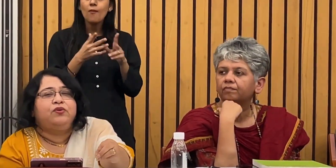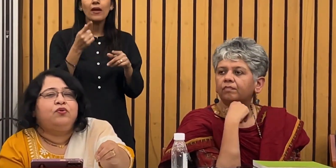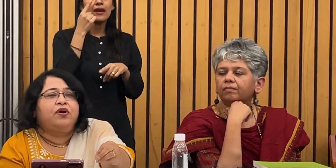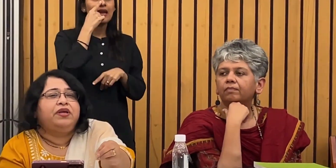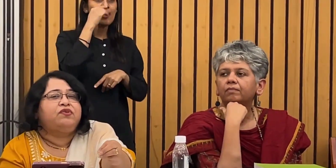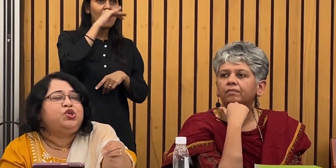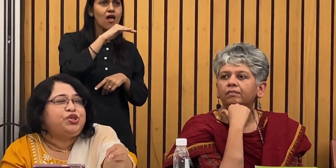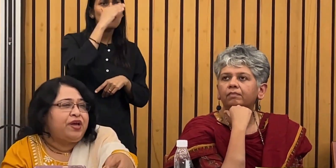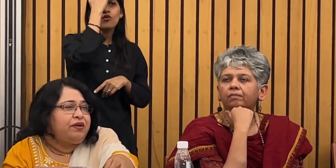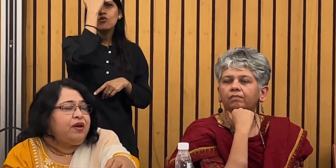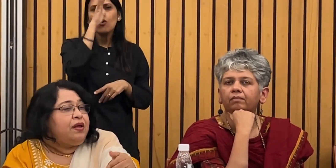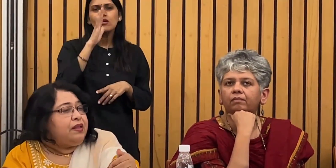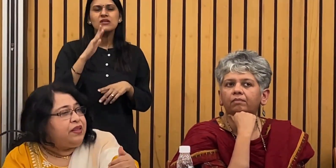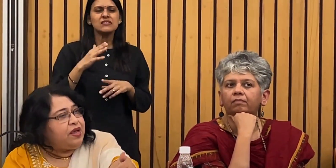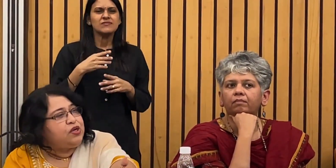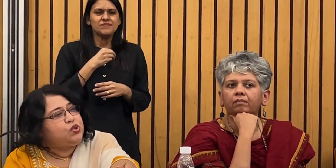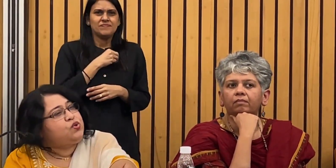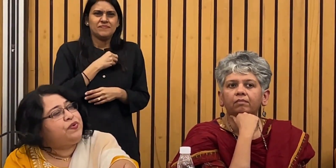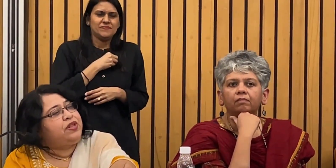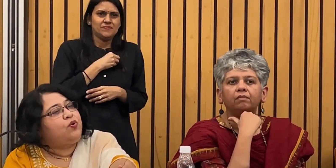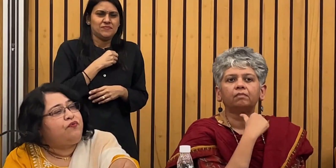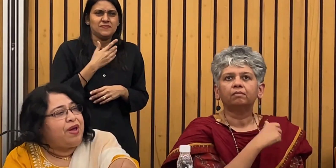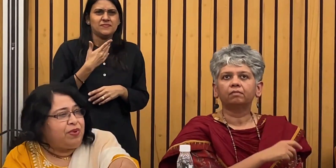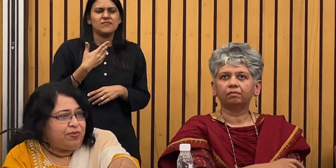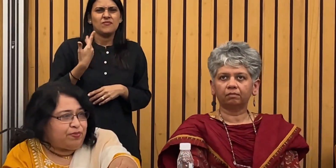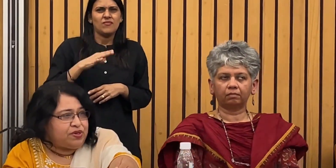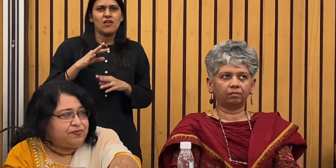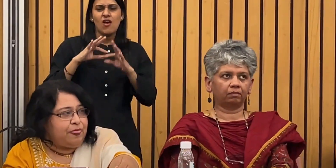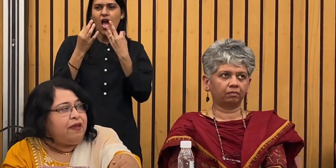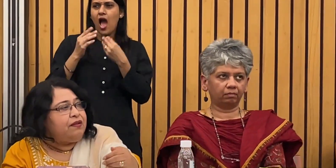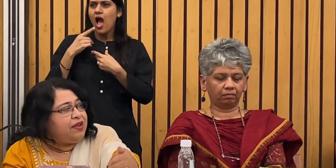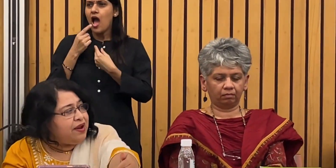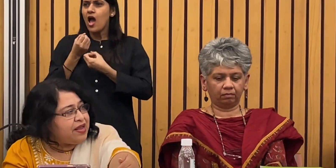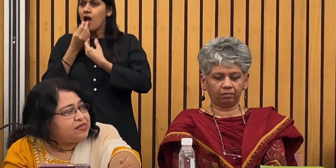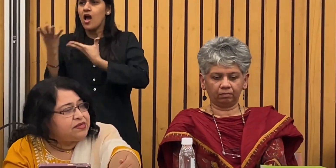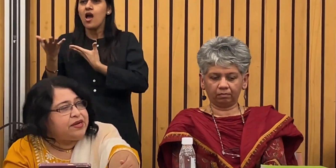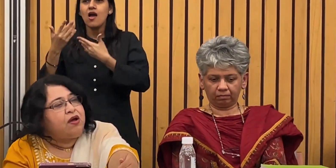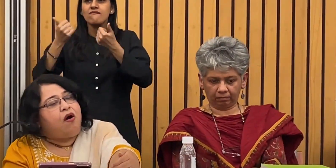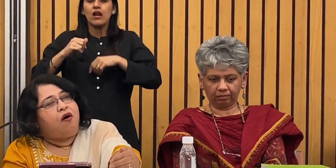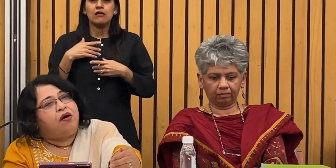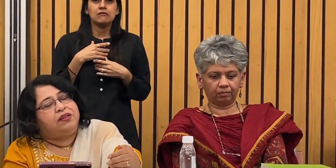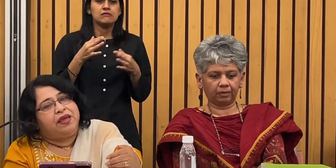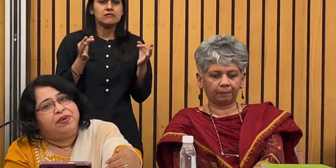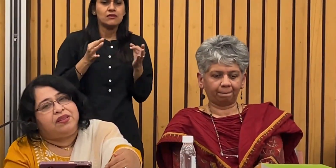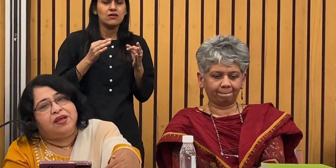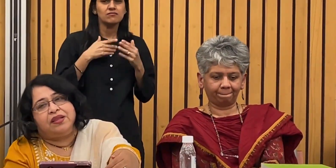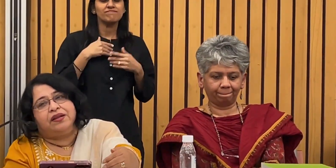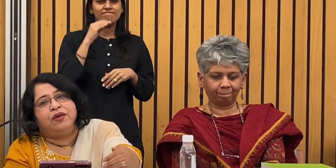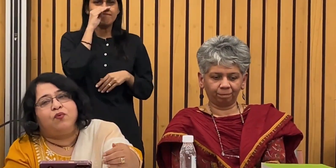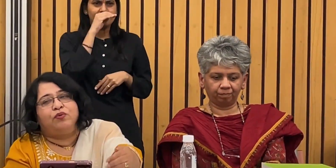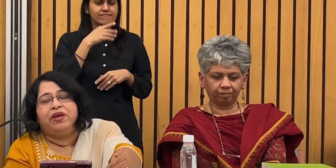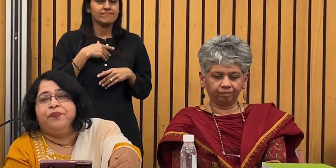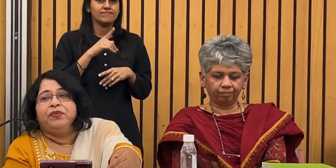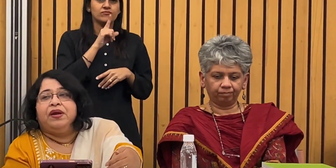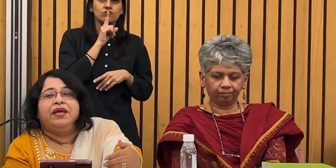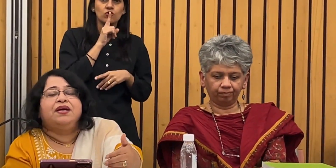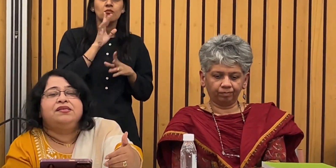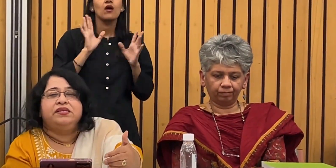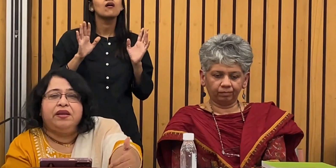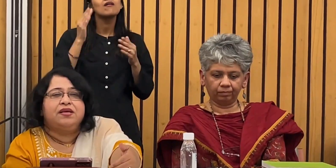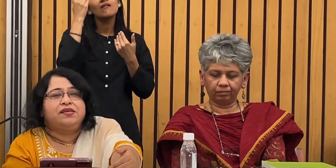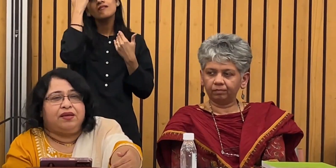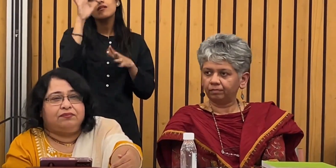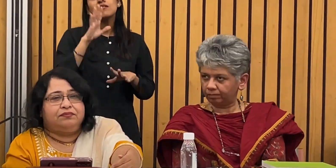disabilities, they do not even share their issues with their own family members. They are hesitant, or they may think that they won't be